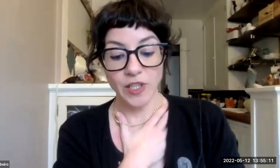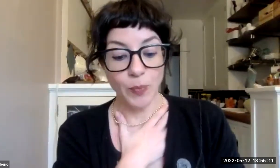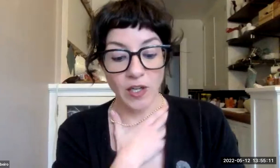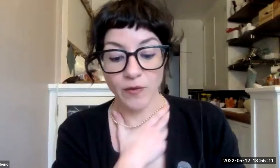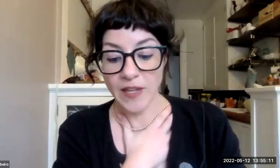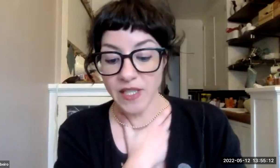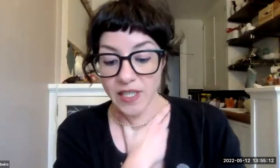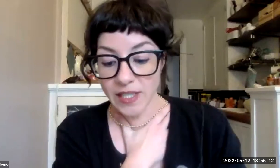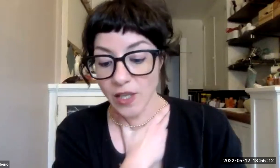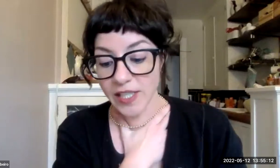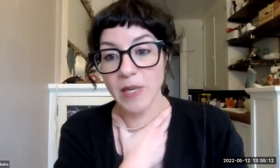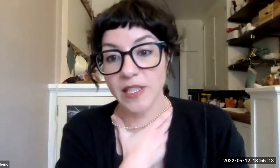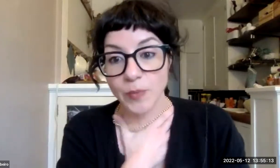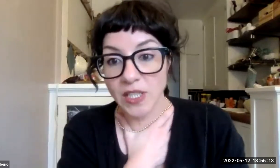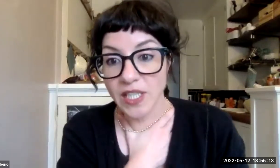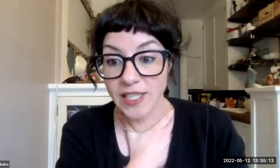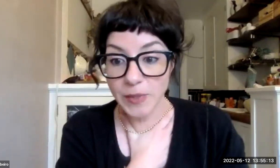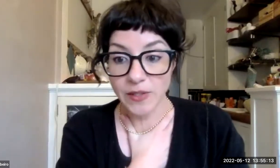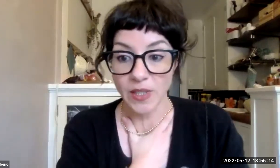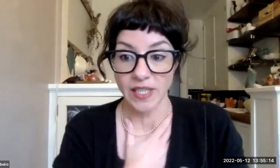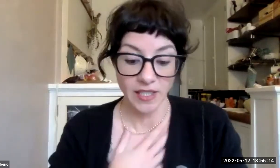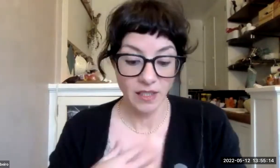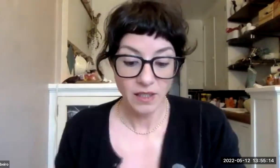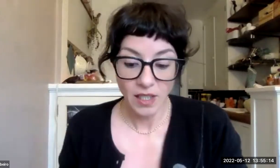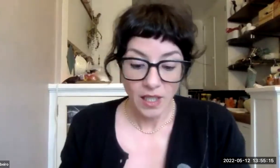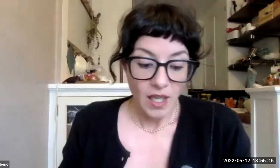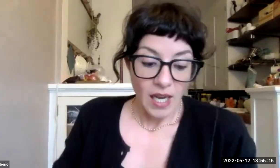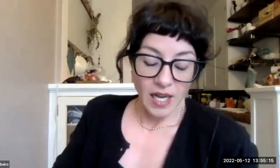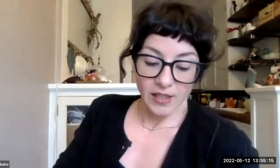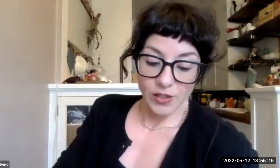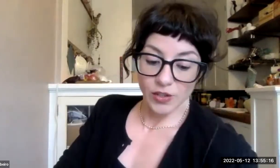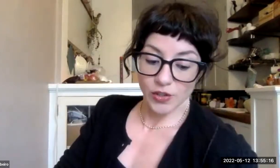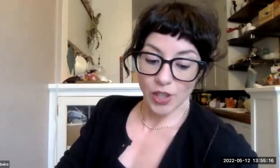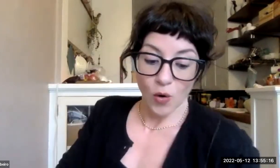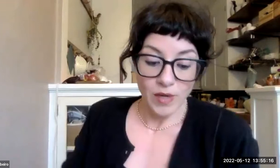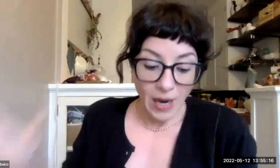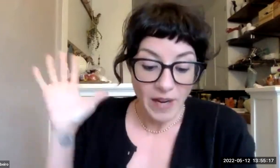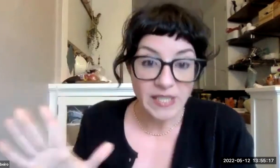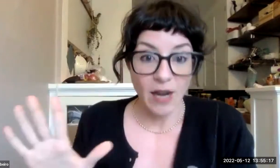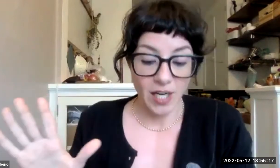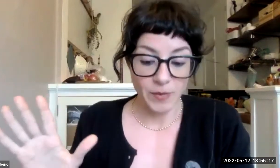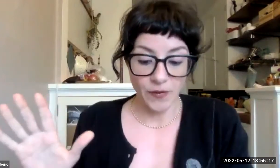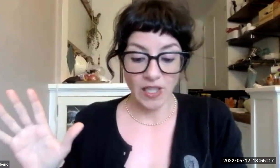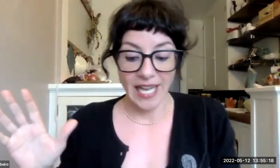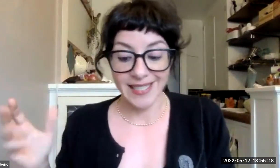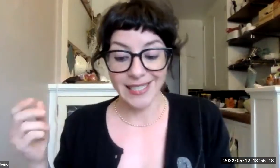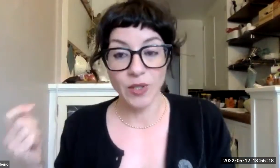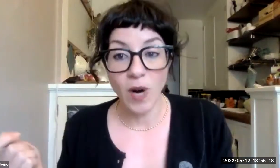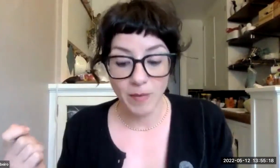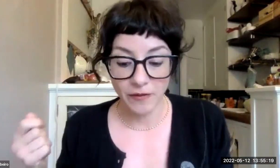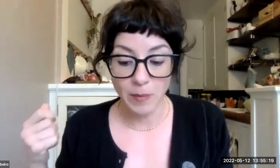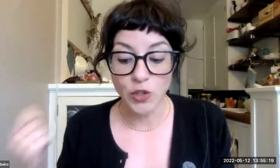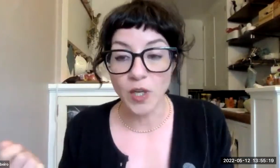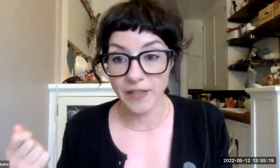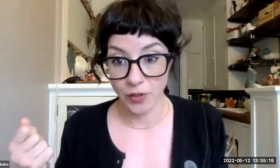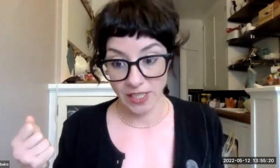do, which is part of why thinking and talking about this project gets me so excited. So now we have these outcomes for a class that is a